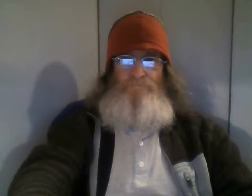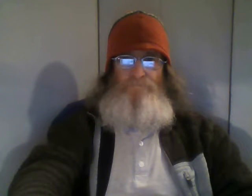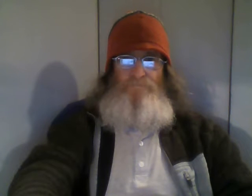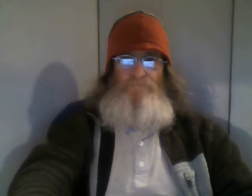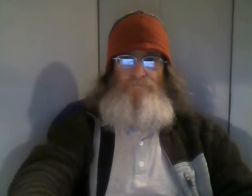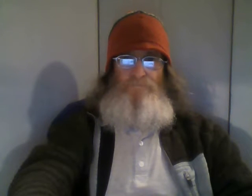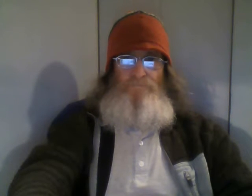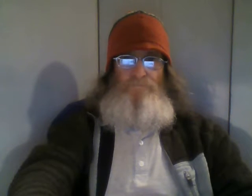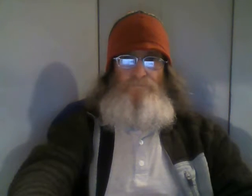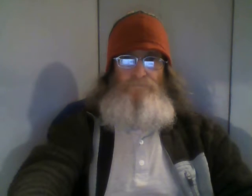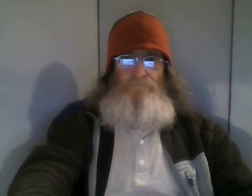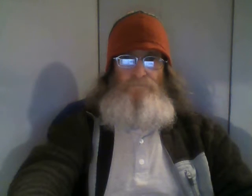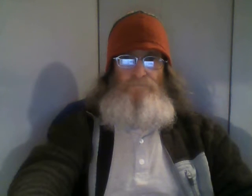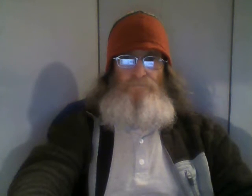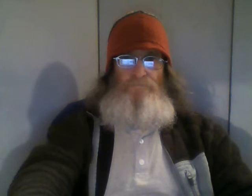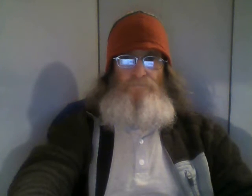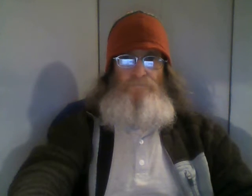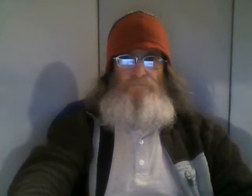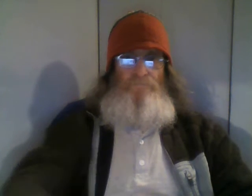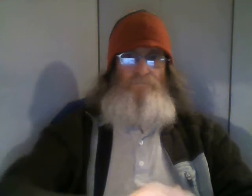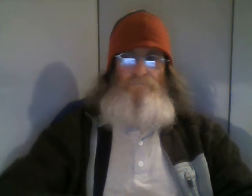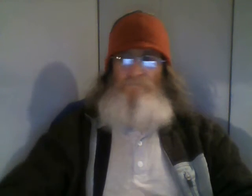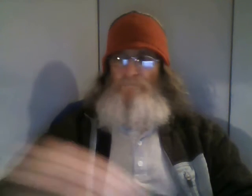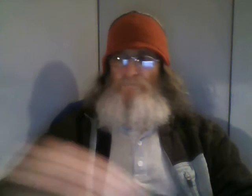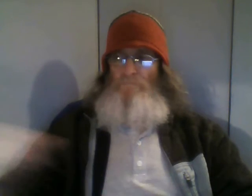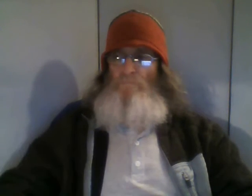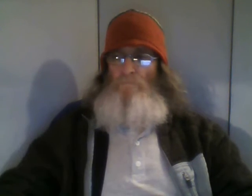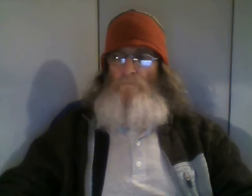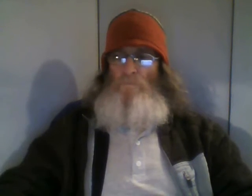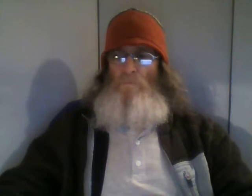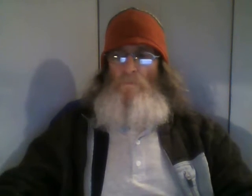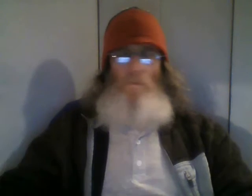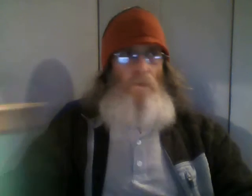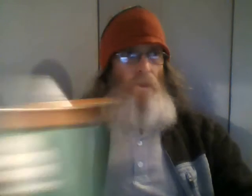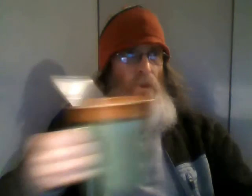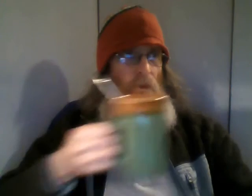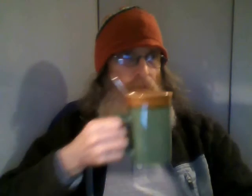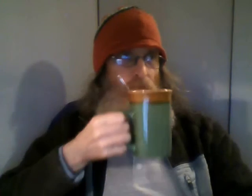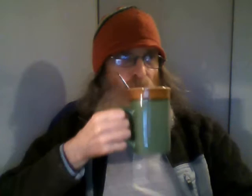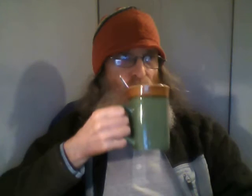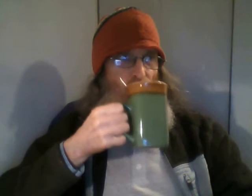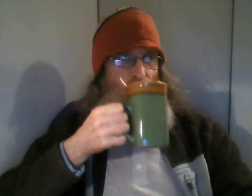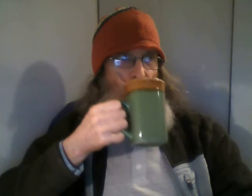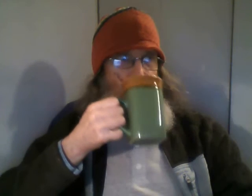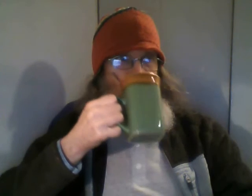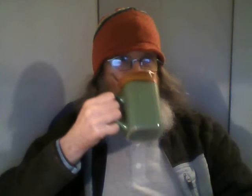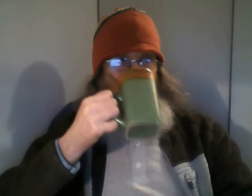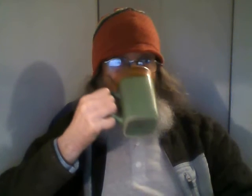No, I'm just saying. No, keep it. Sorry, somebody in the back. Yeah, sure.